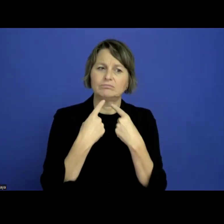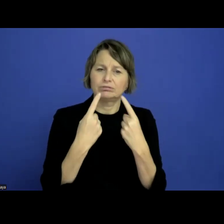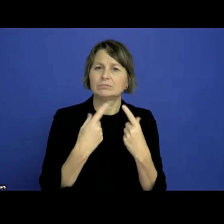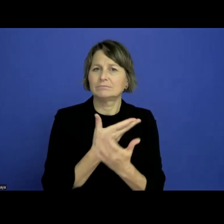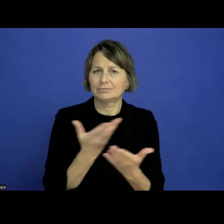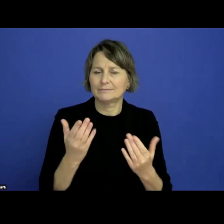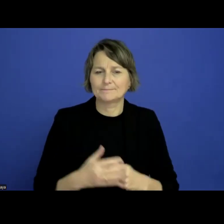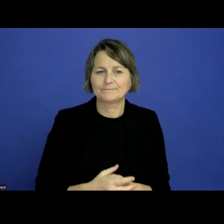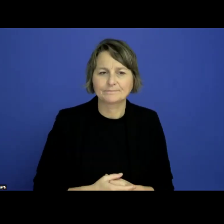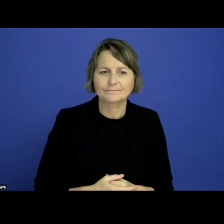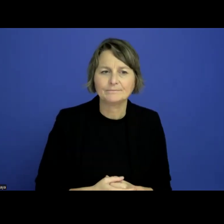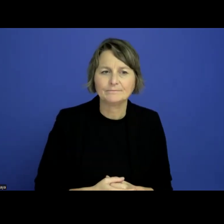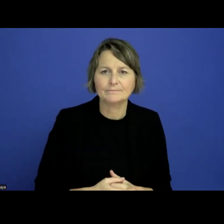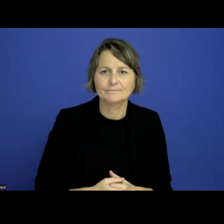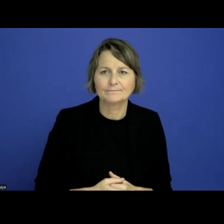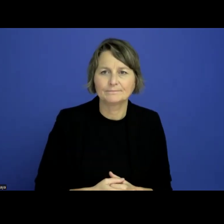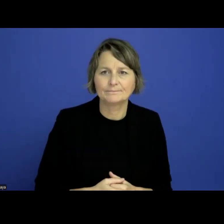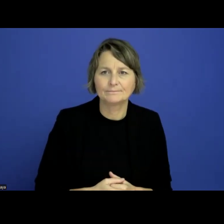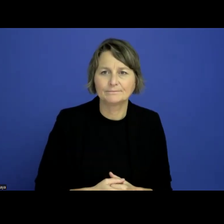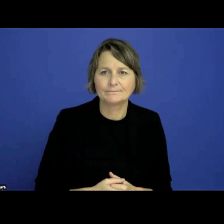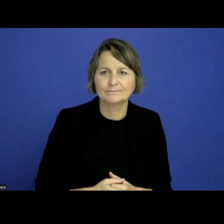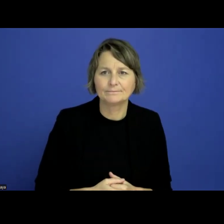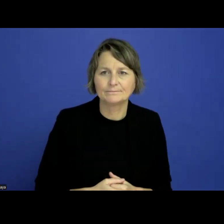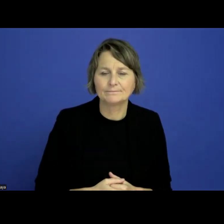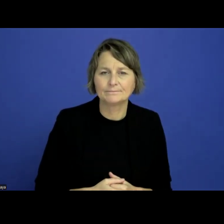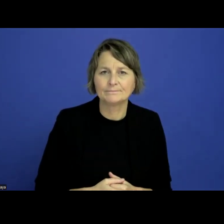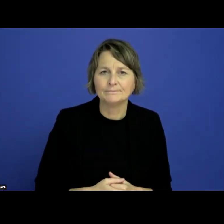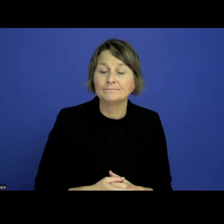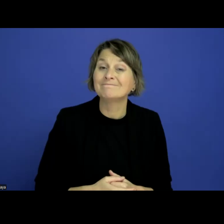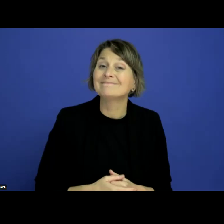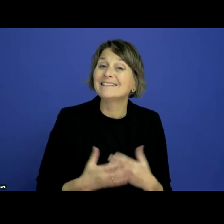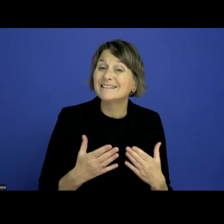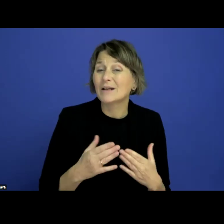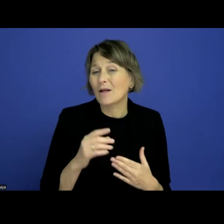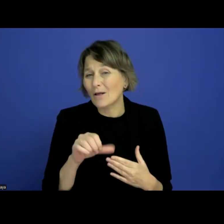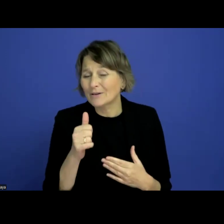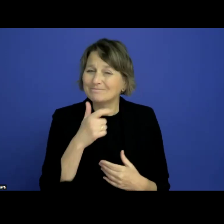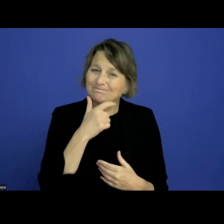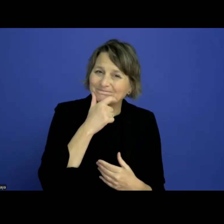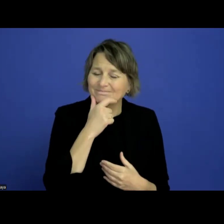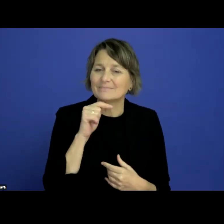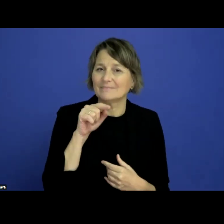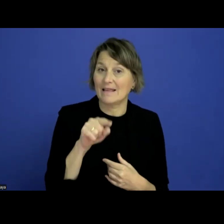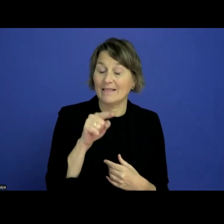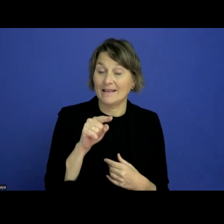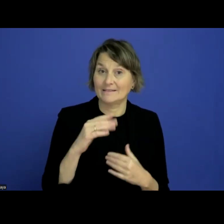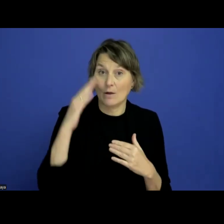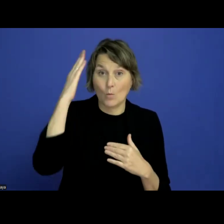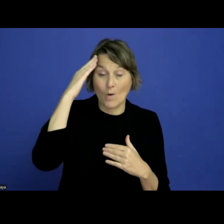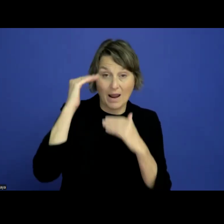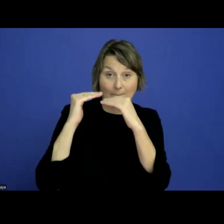second, another challenges is of course raise awareness and train people. So there are